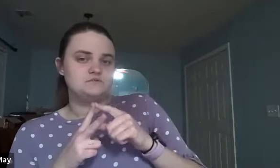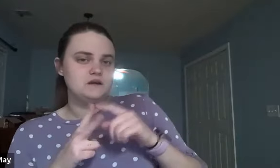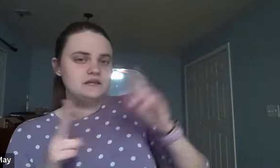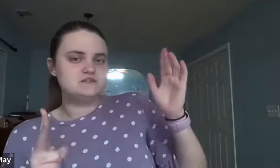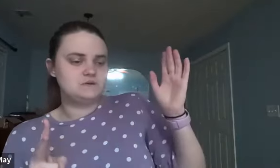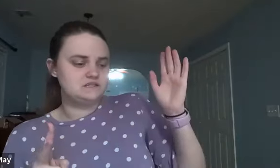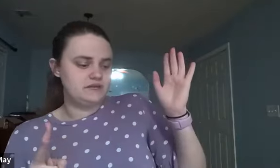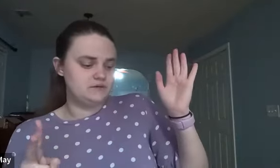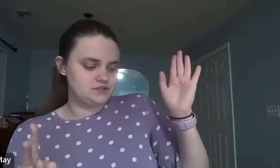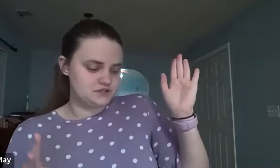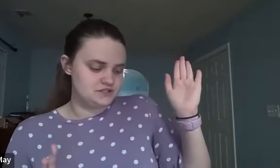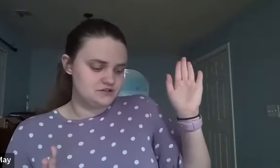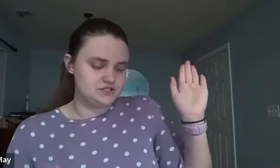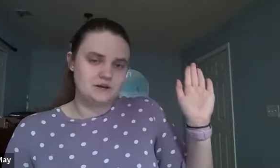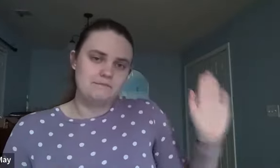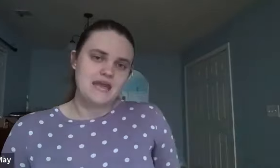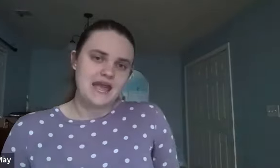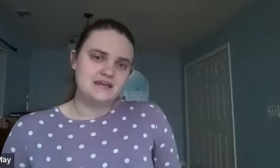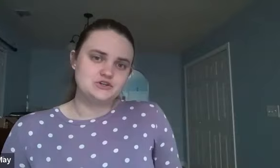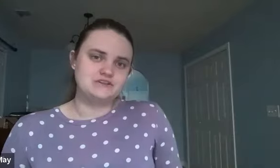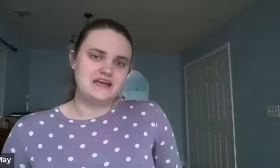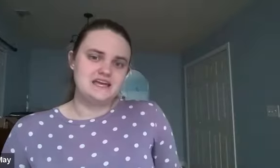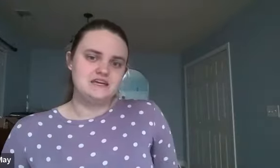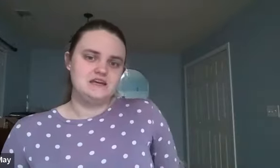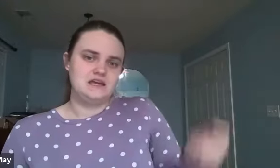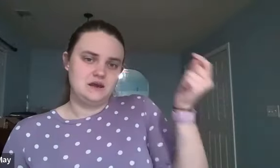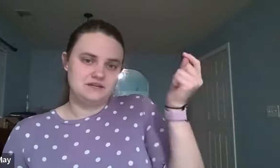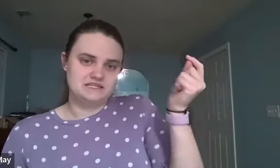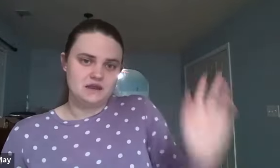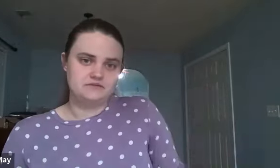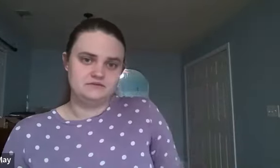one is going to be, what you're going to do is you're going to pat your leg and come in a snap.